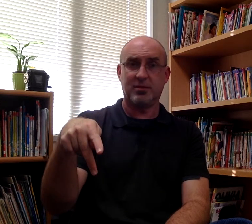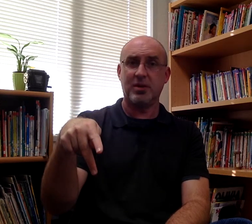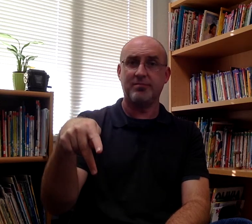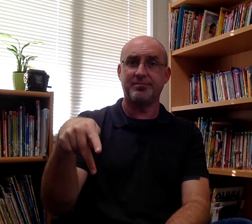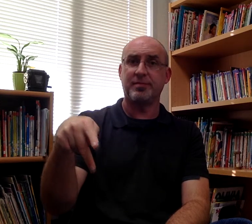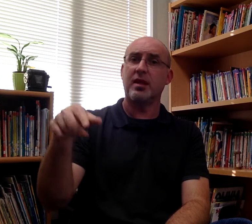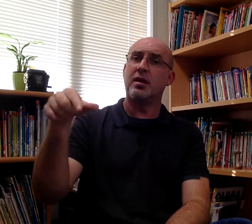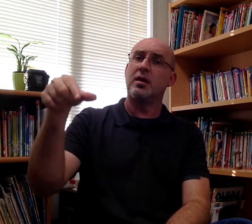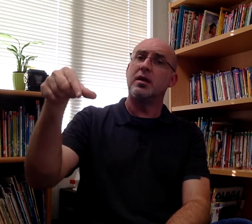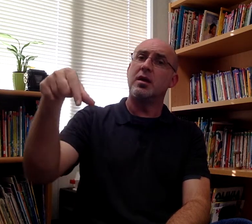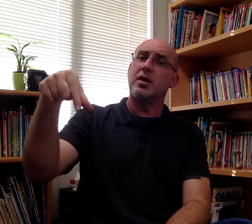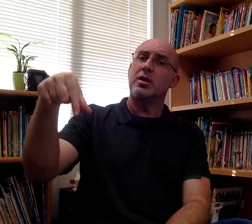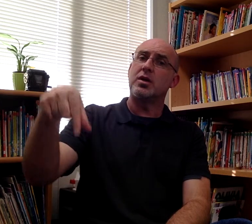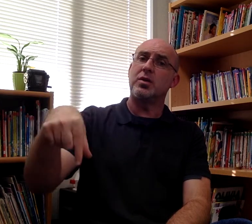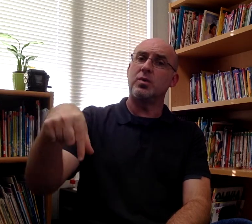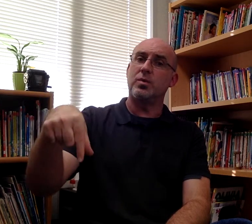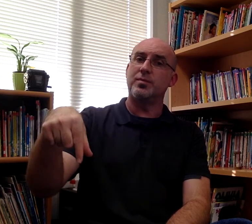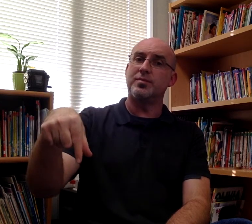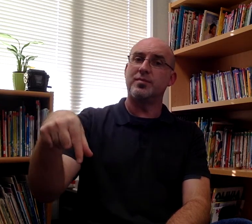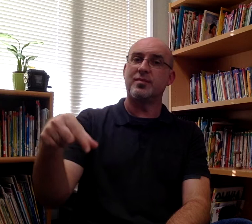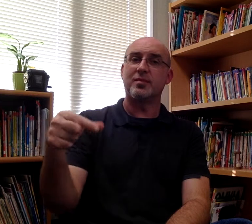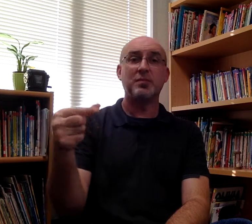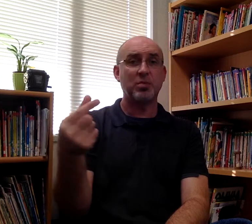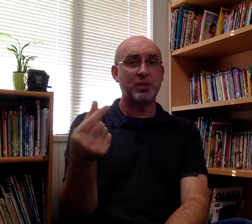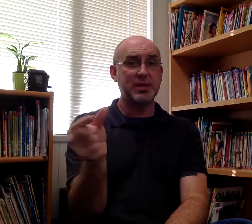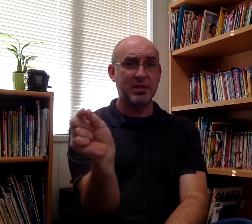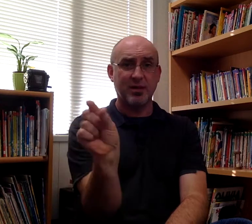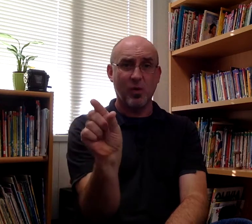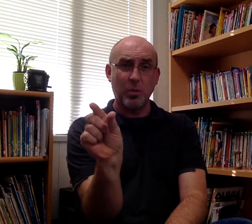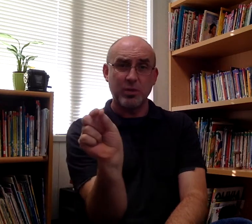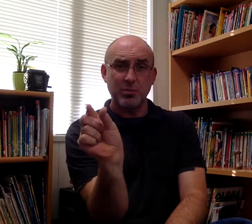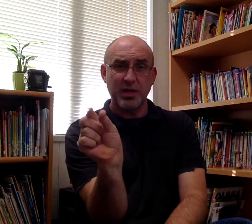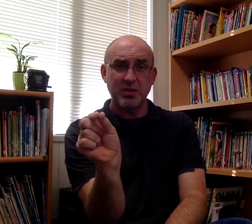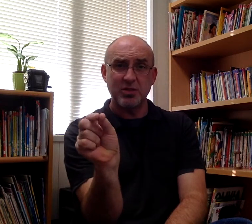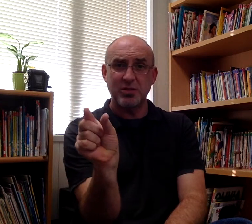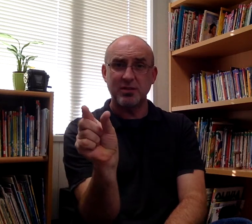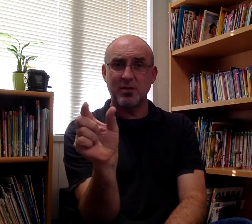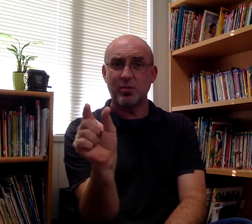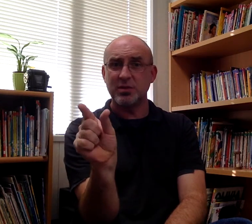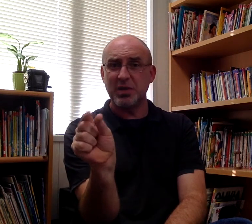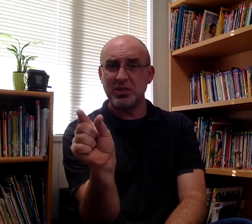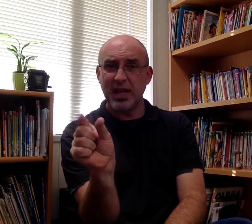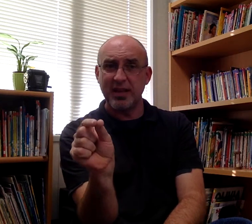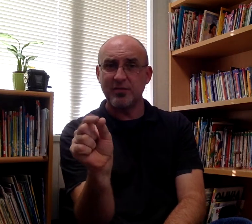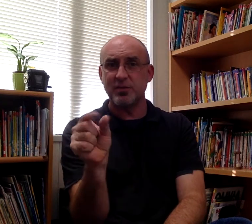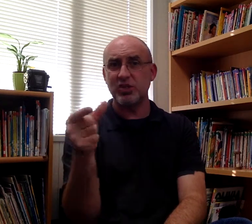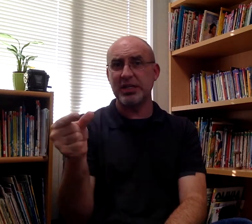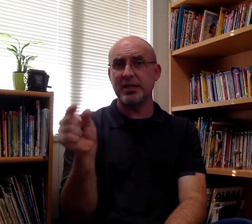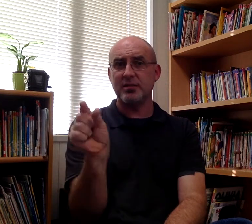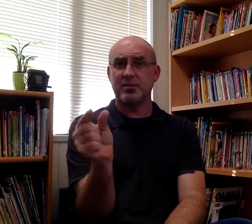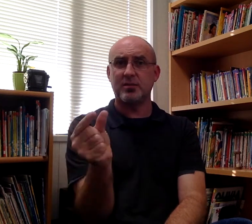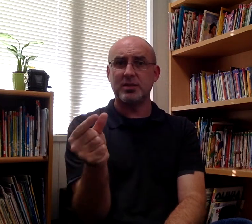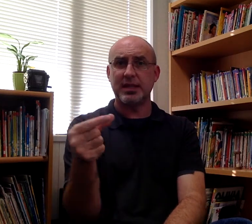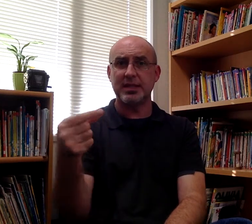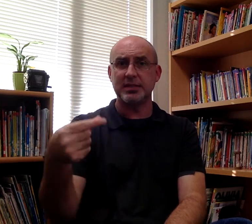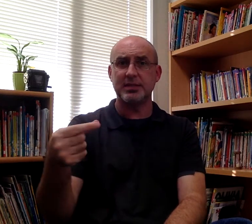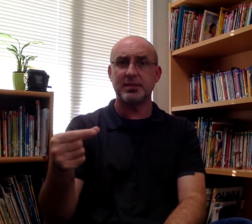Good. Q. Remember we did the almost pinch hand for G. So it's like this,